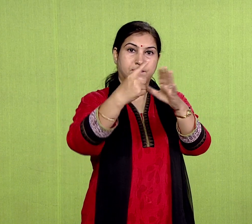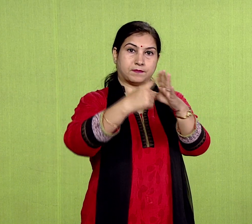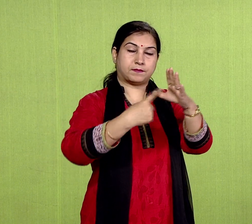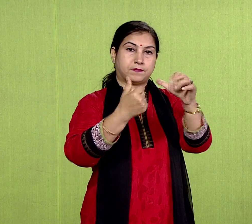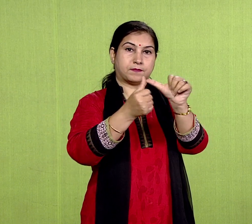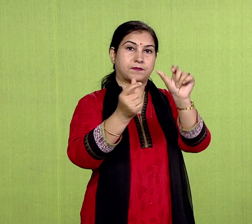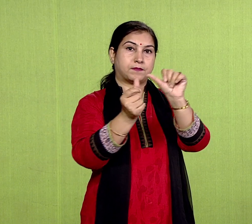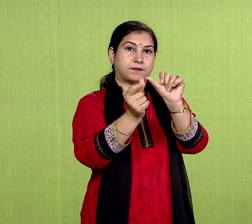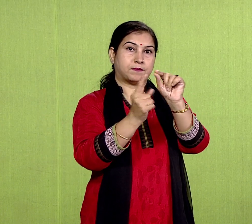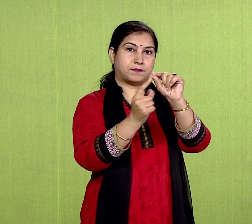became important.